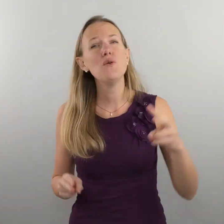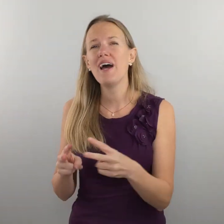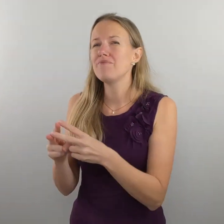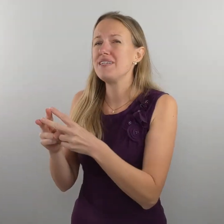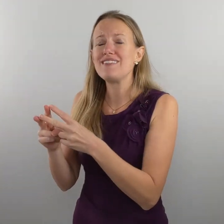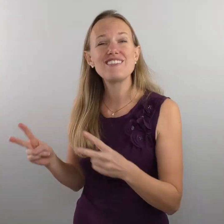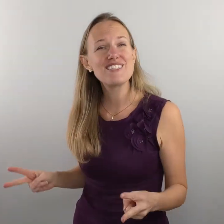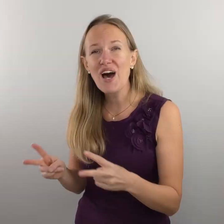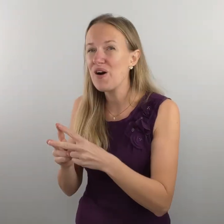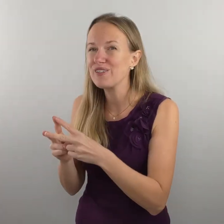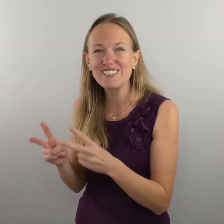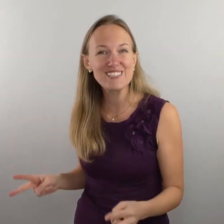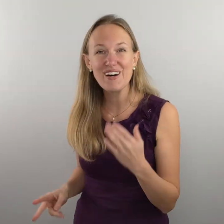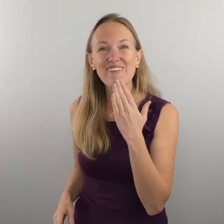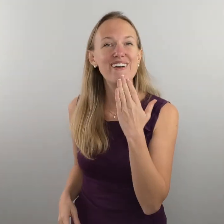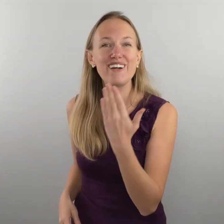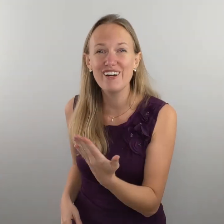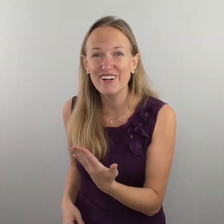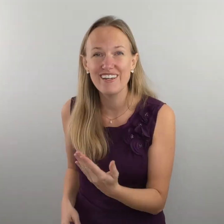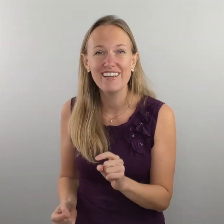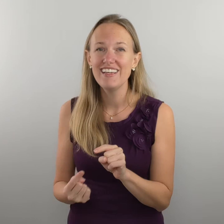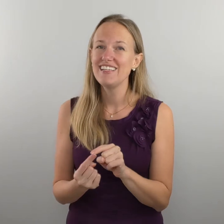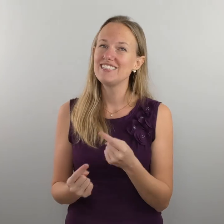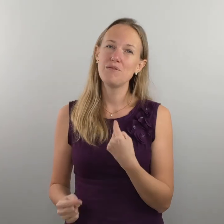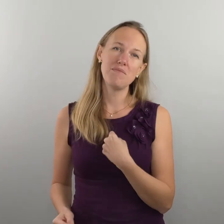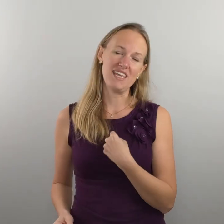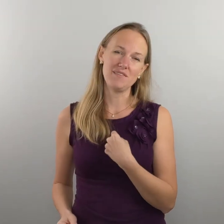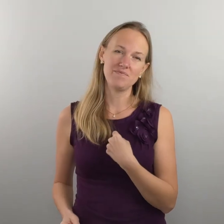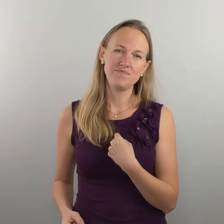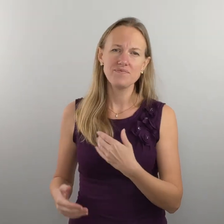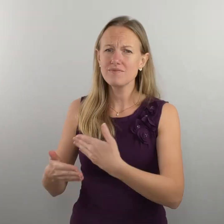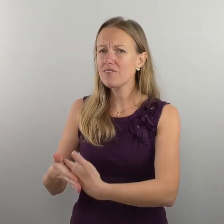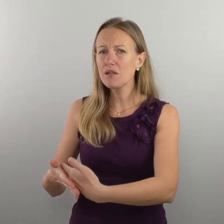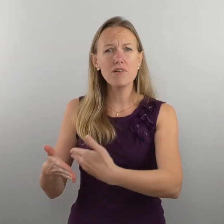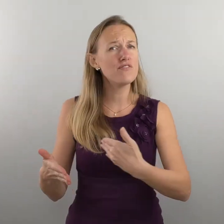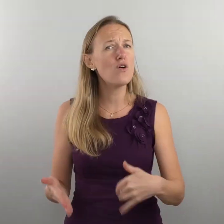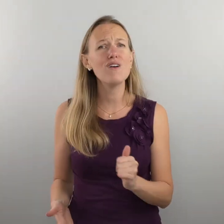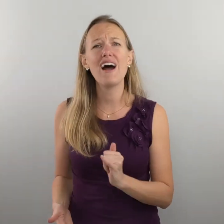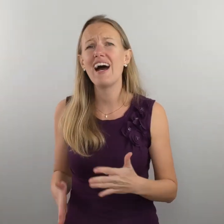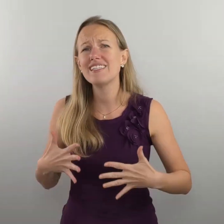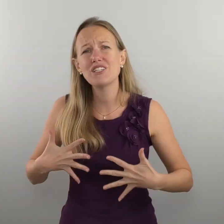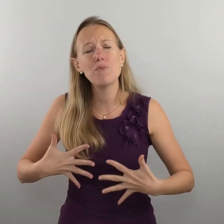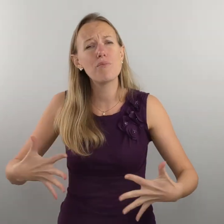have been so good to me. Before I took a